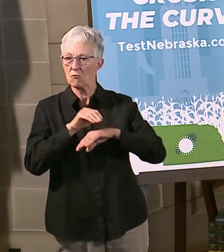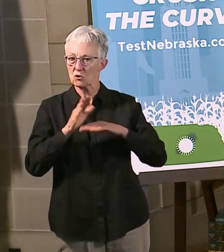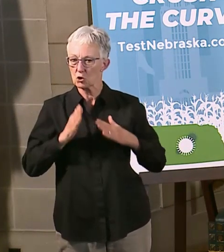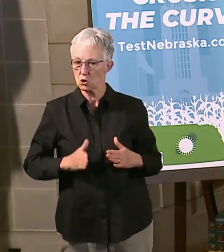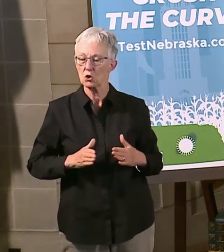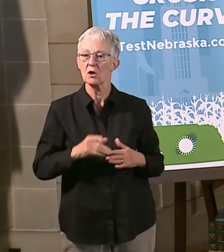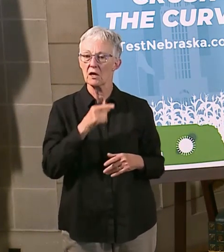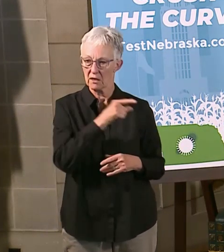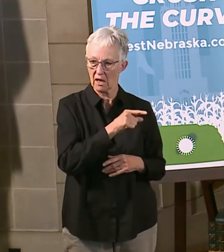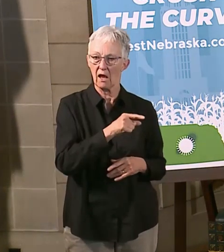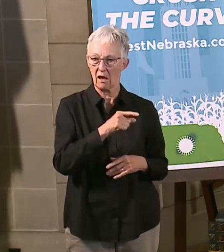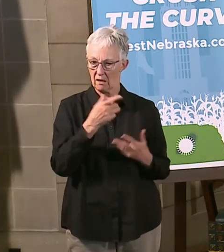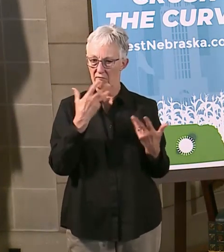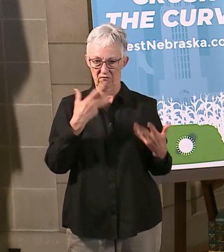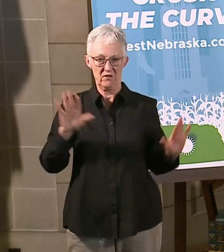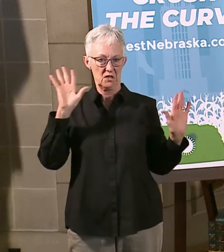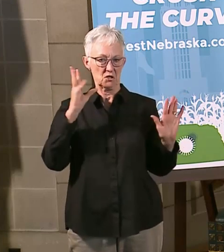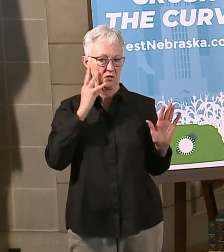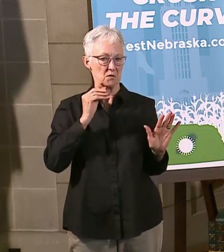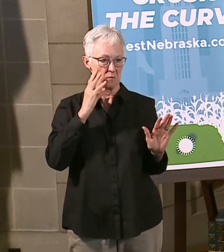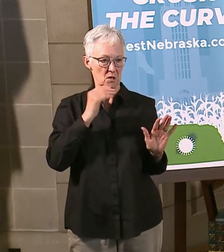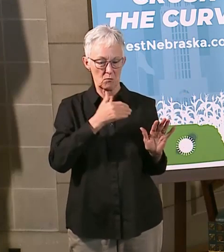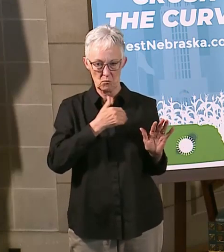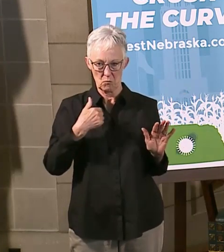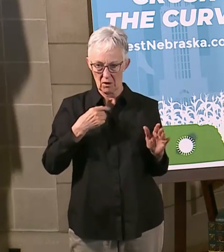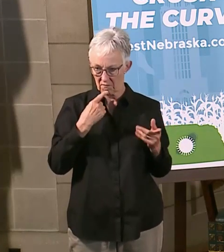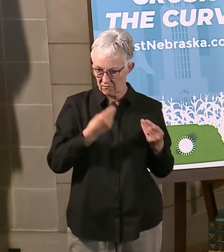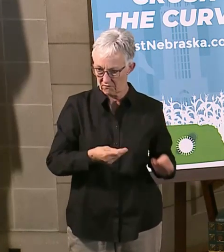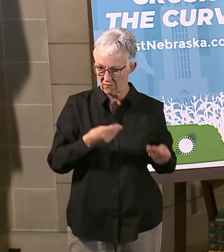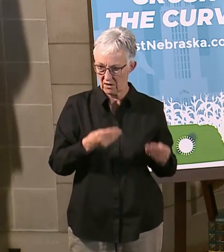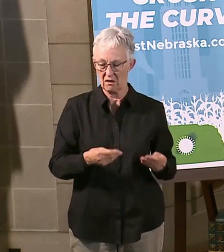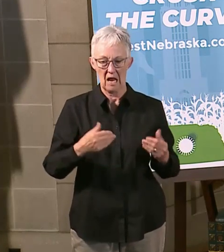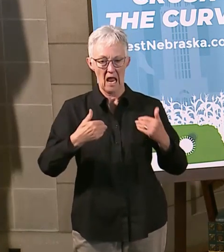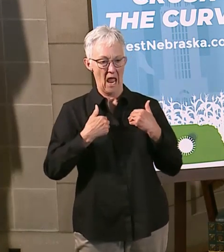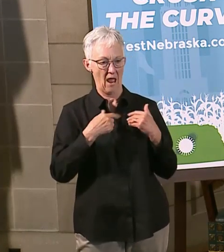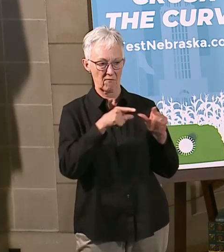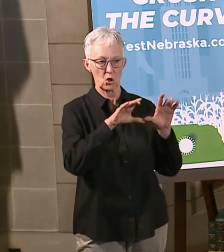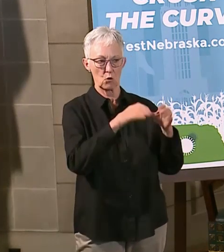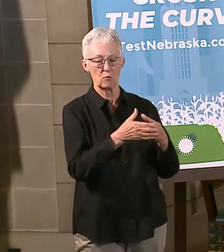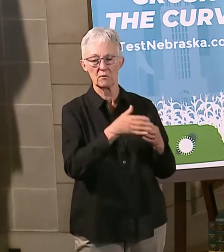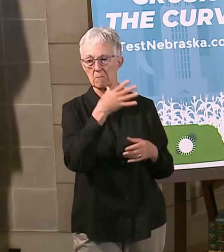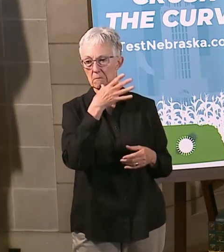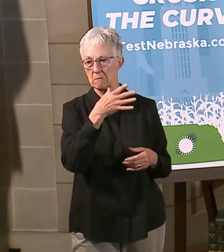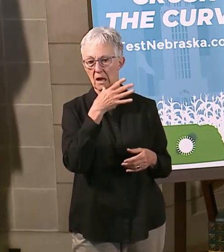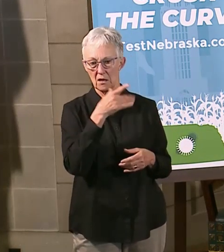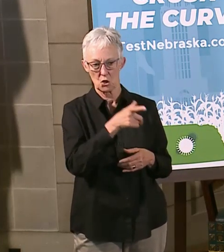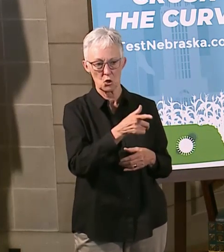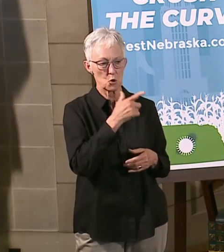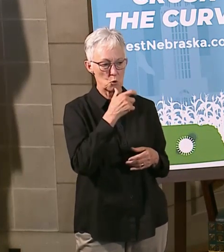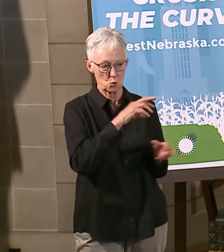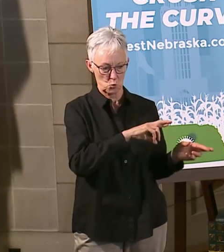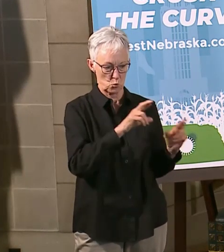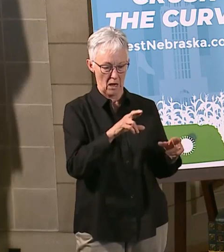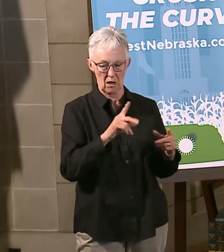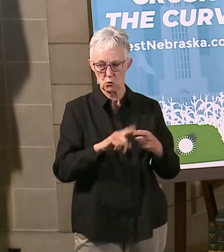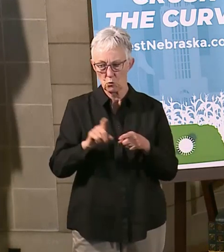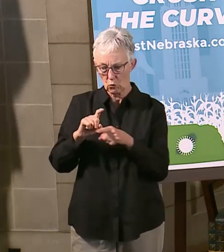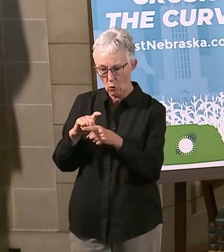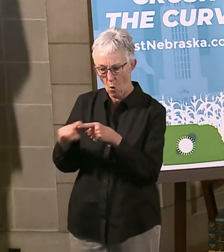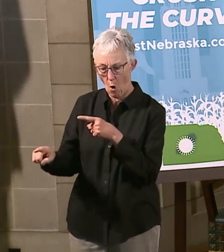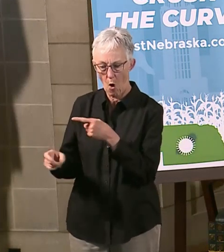breastfed before, and many WIC offices across the state have groups of these moms who are ready to give a phone call or a text to WIC participants